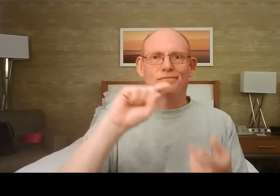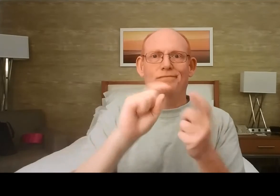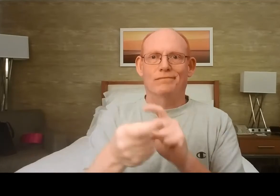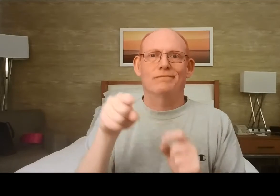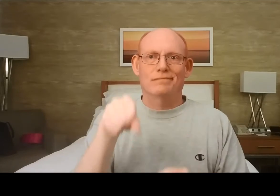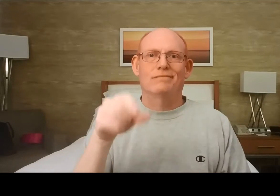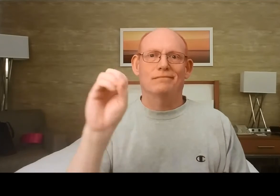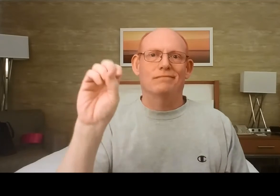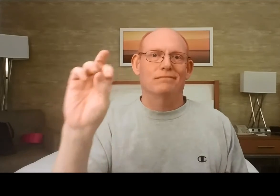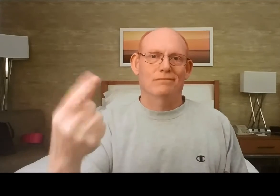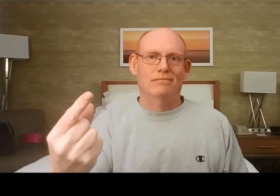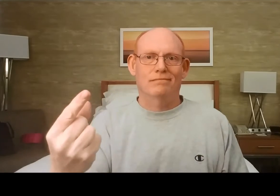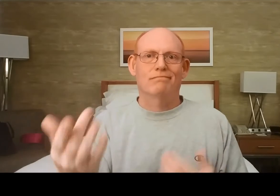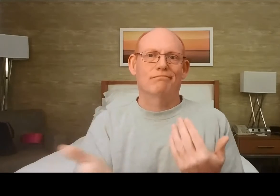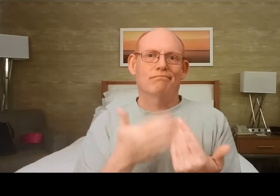dave@daveforchange.org.